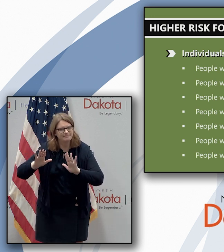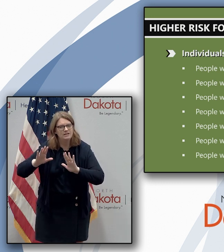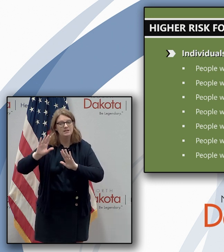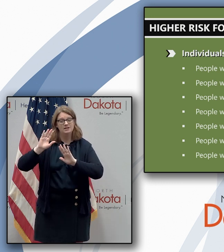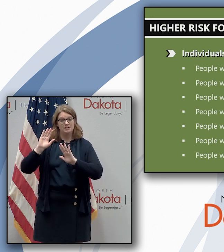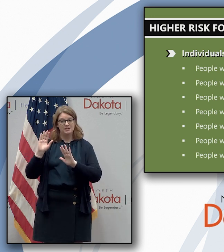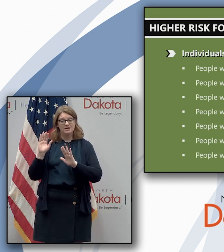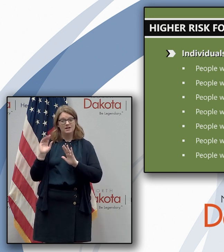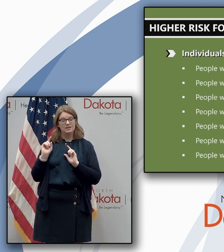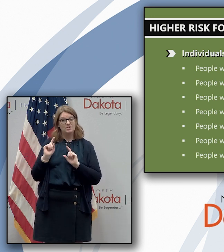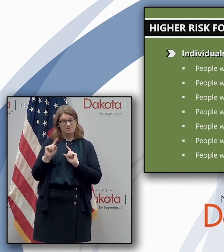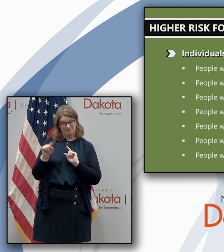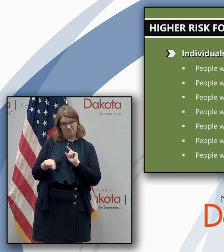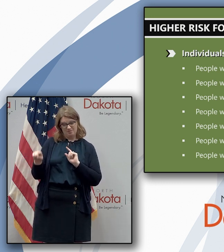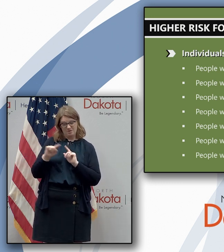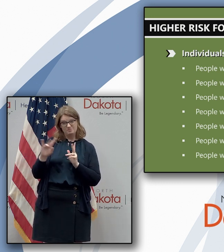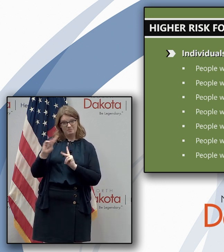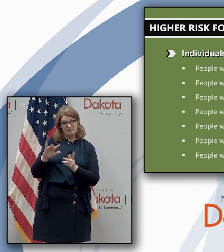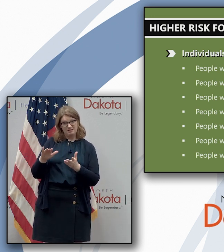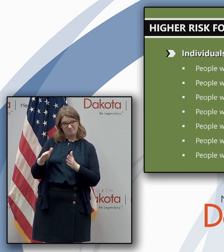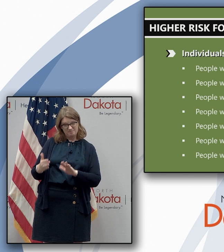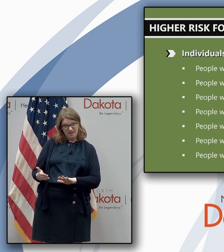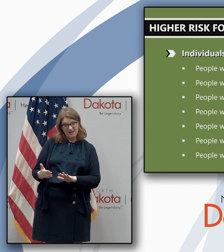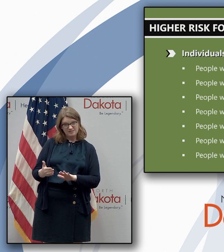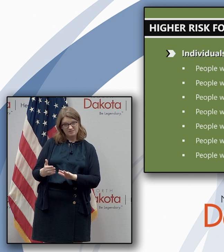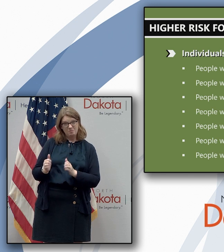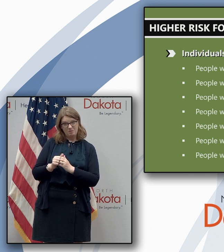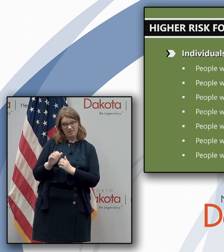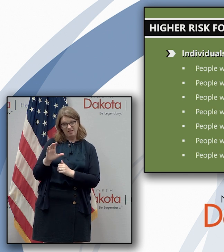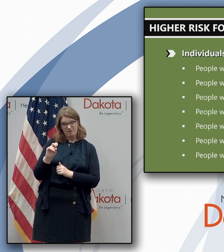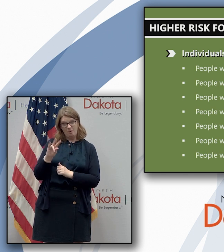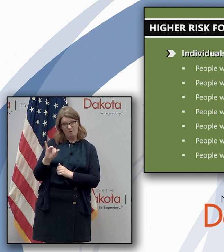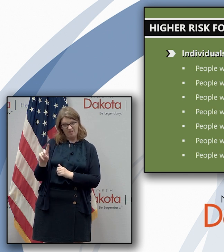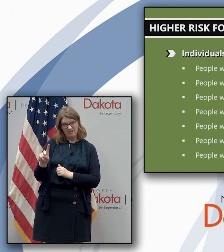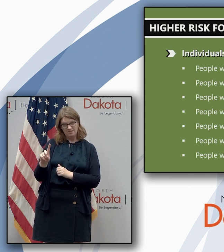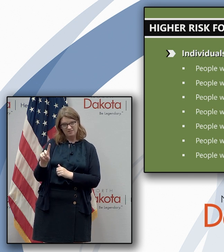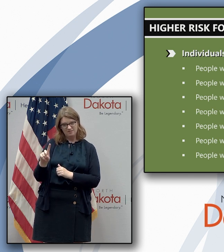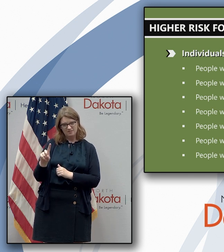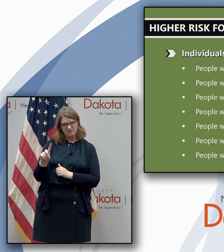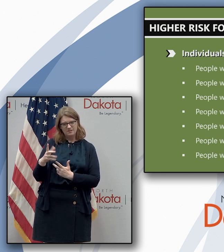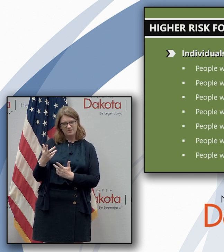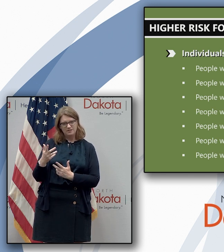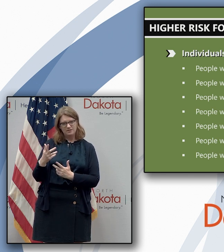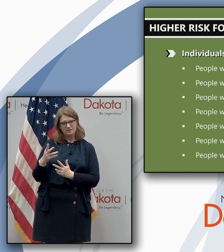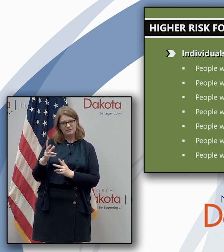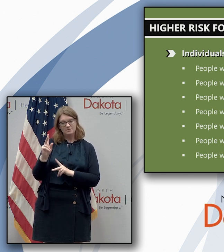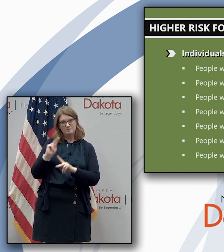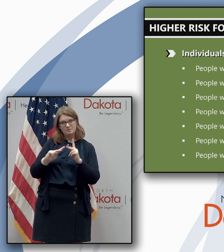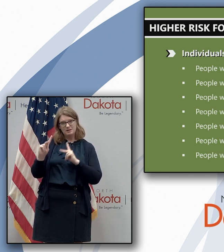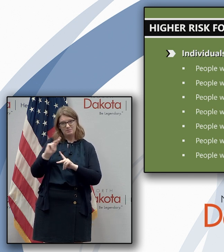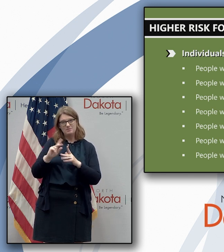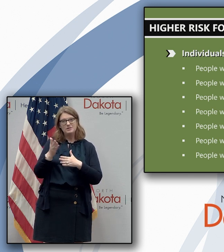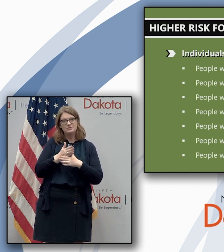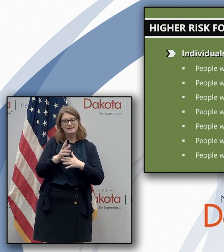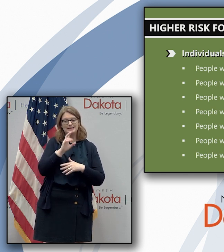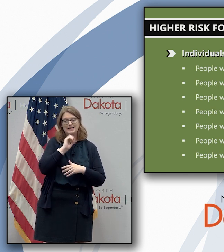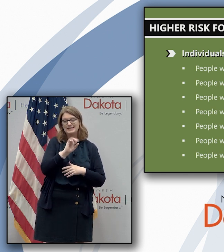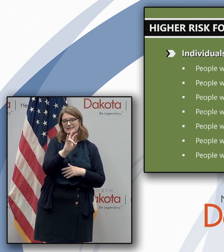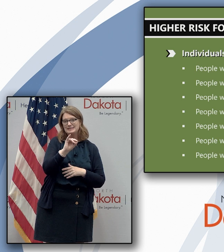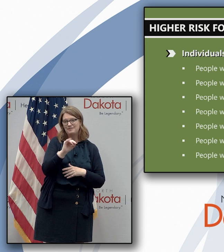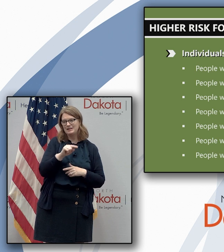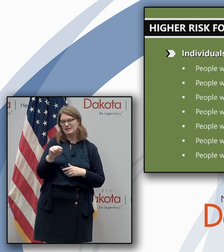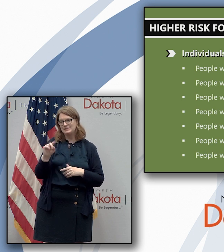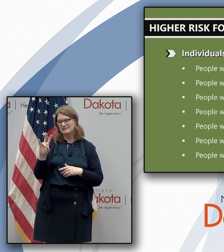that have passed with COVID in North Dakota. Those that are over people between 70 and 79,